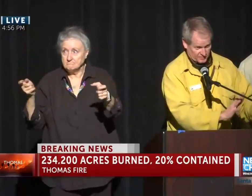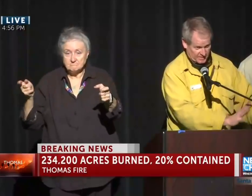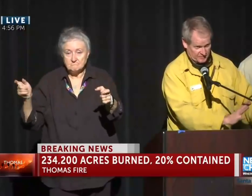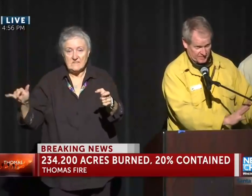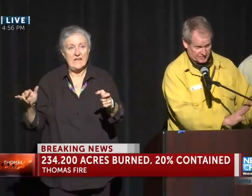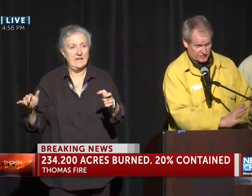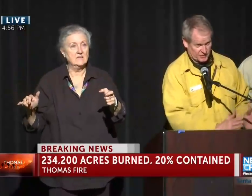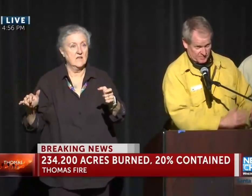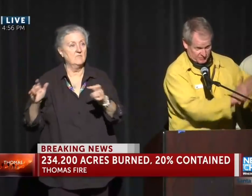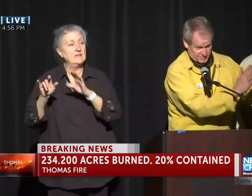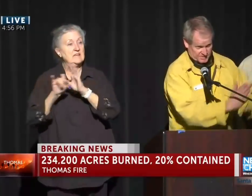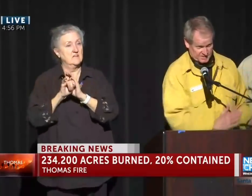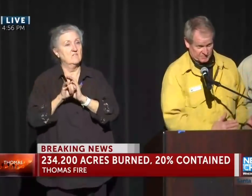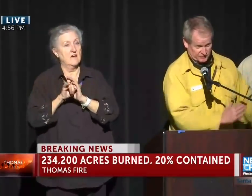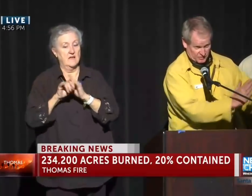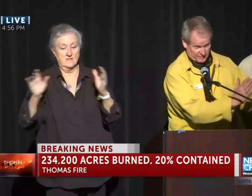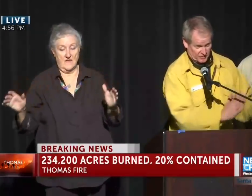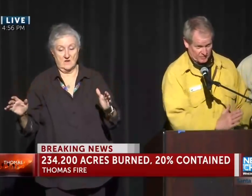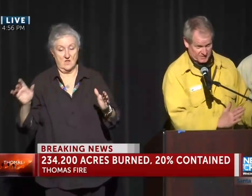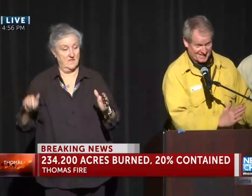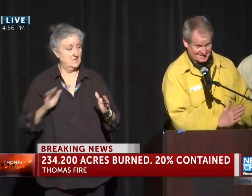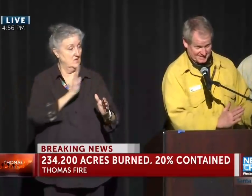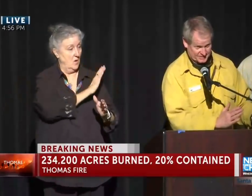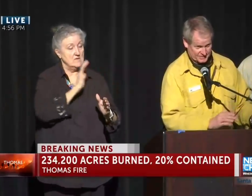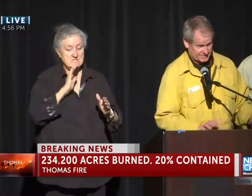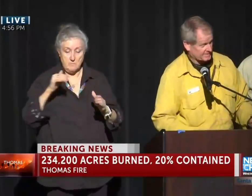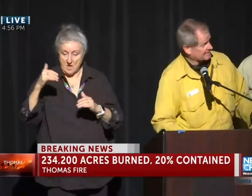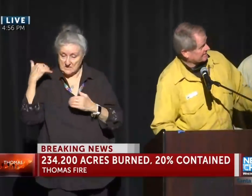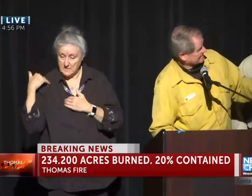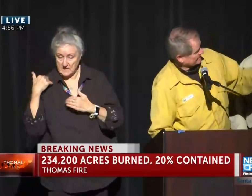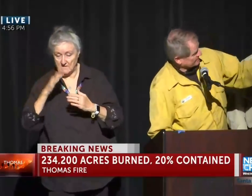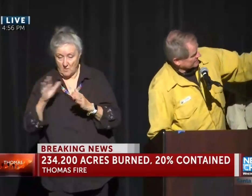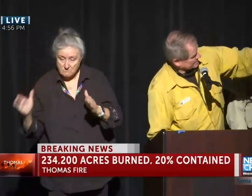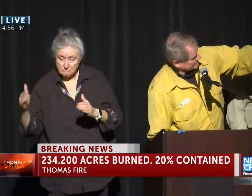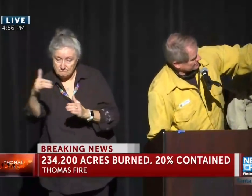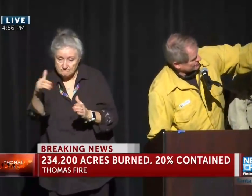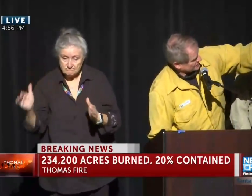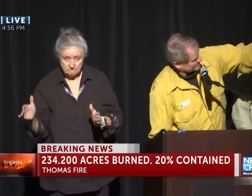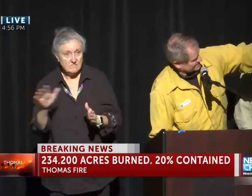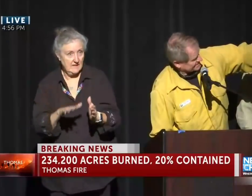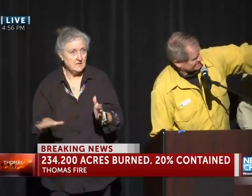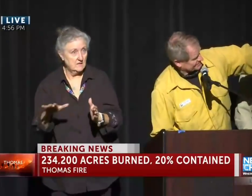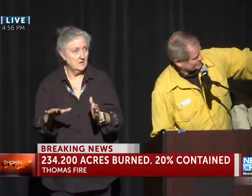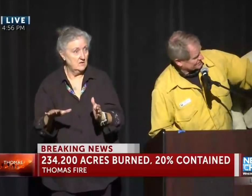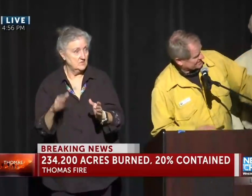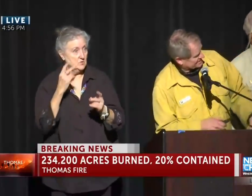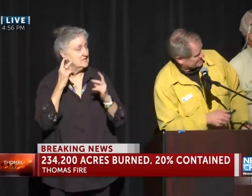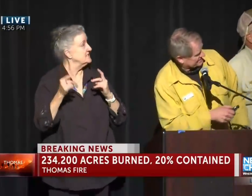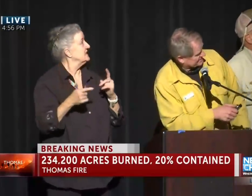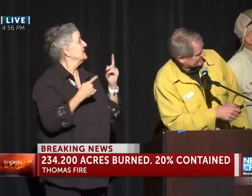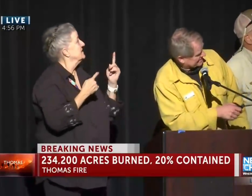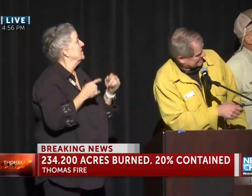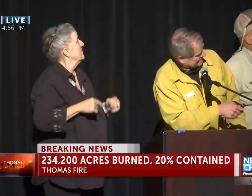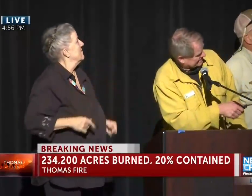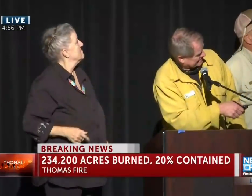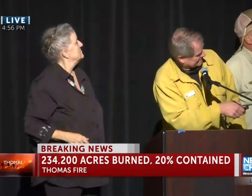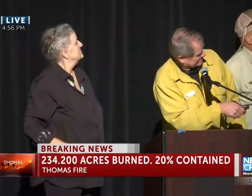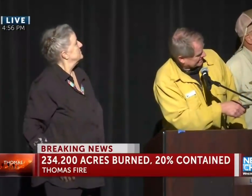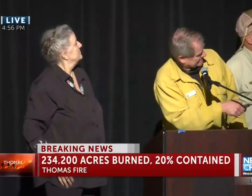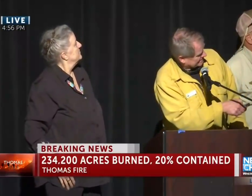overhead and those firefighters are going to be responsible for all of the homes in that section. So you can see each of those